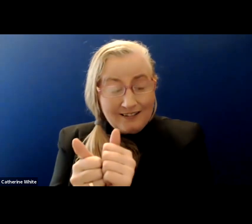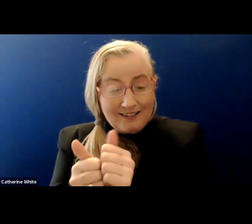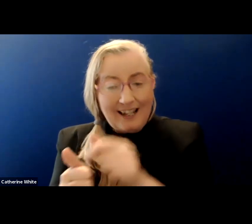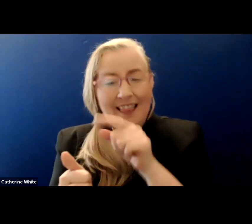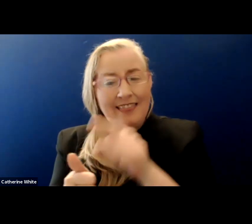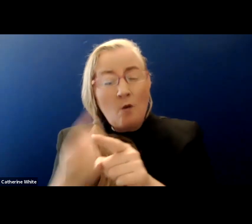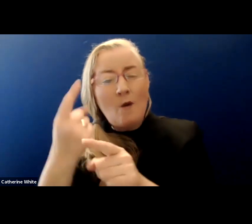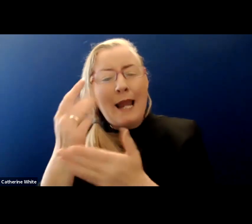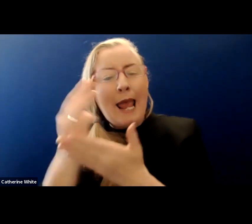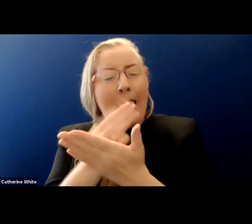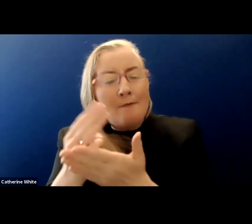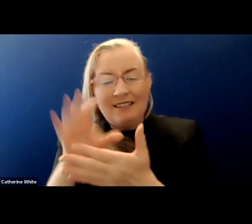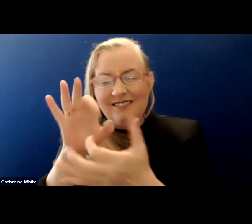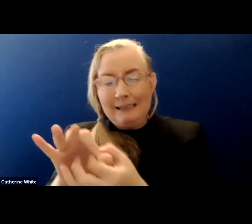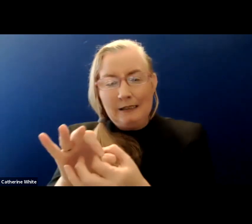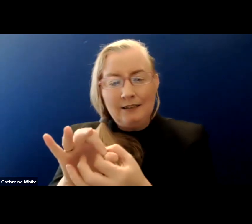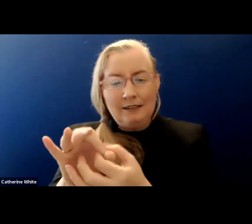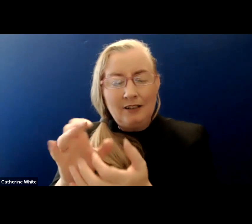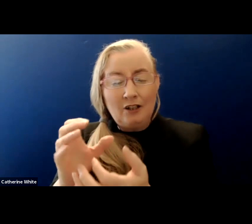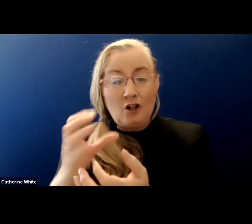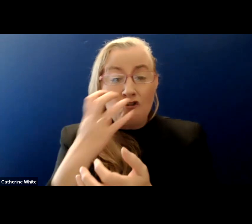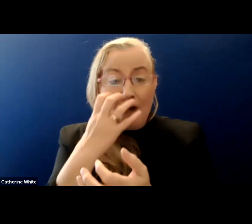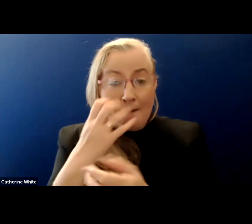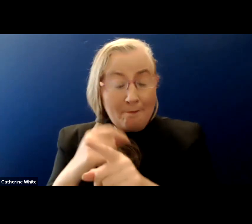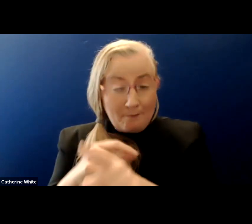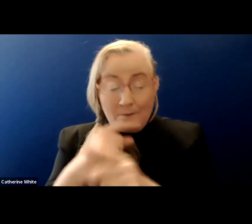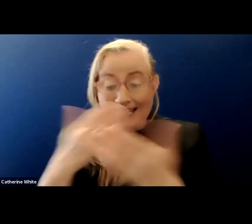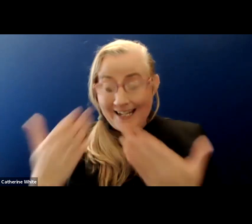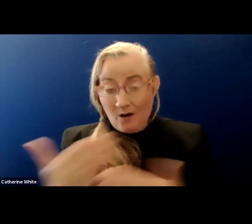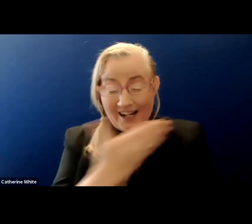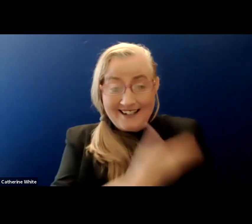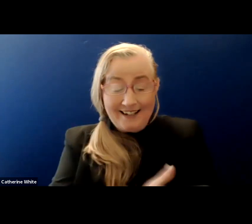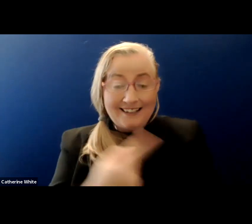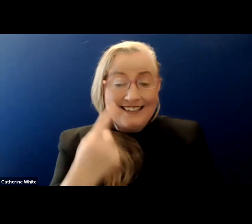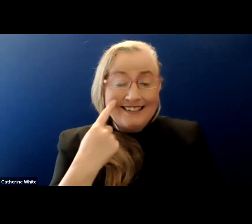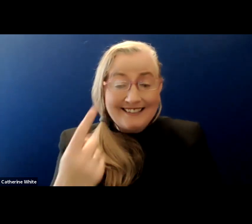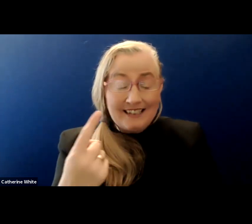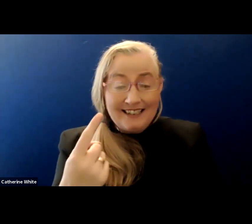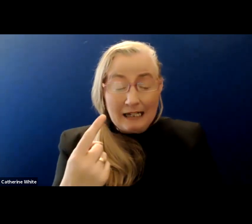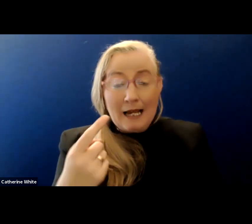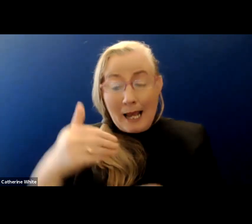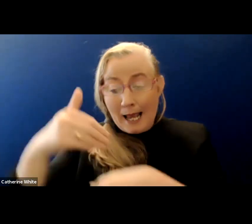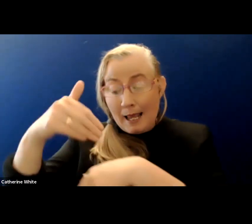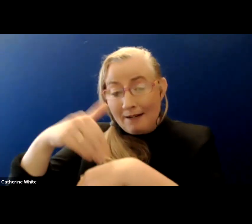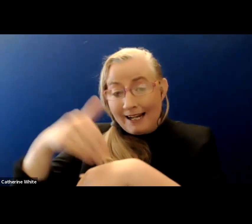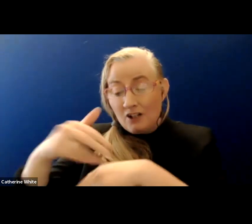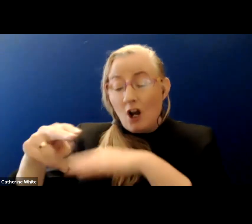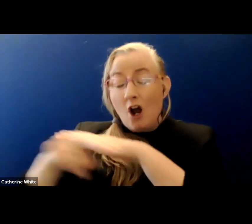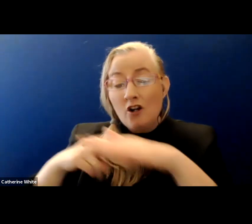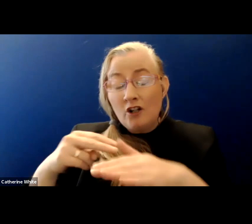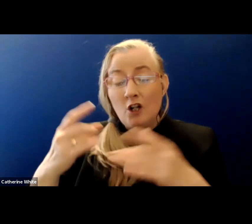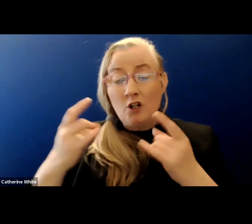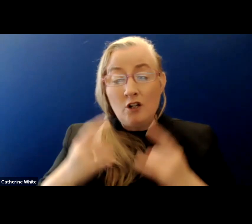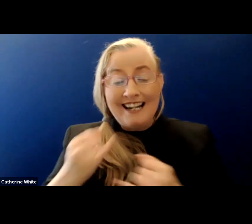the elements of the crime. And now we're starting to see that it can have some implications under international human rights